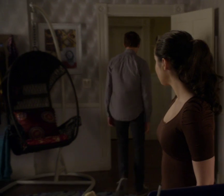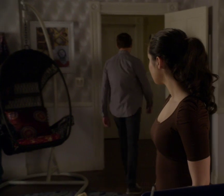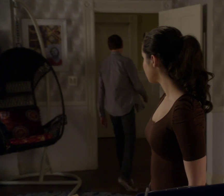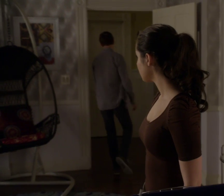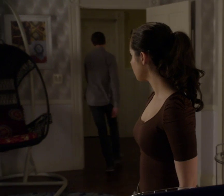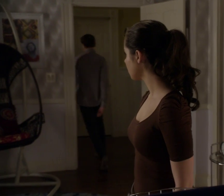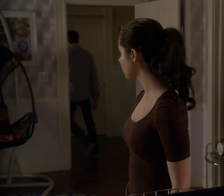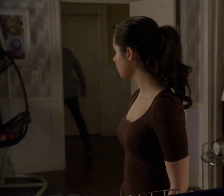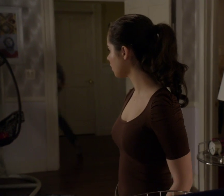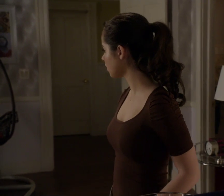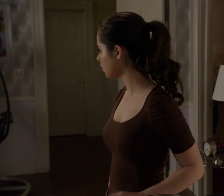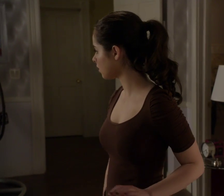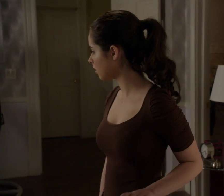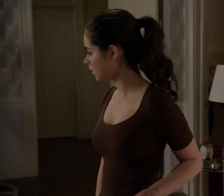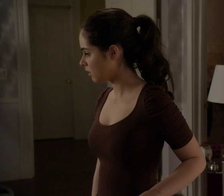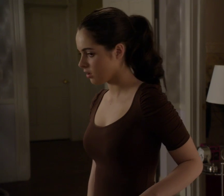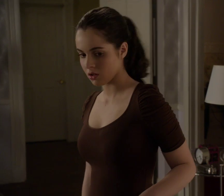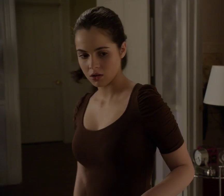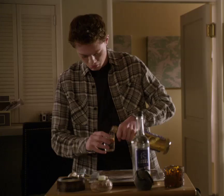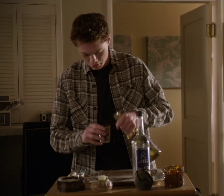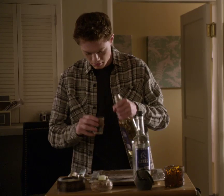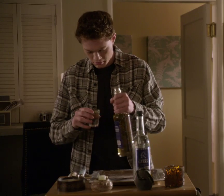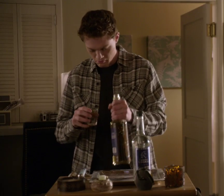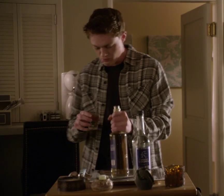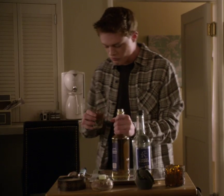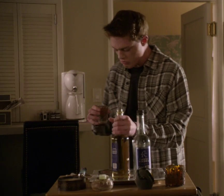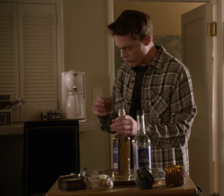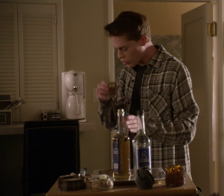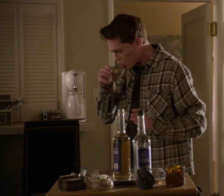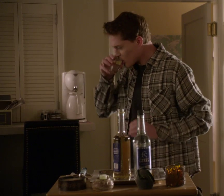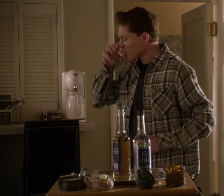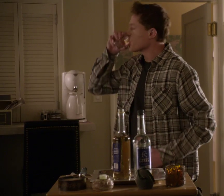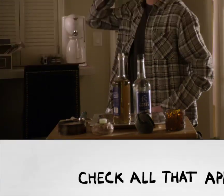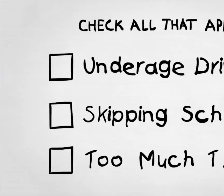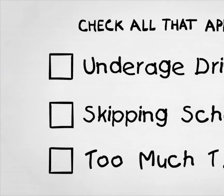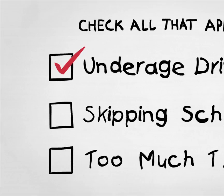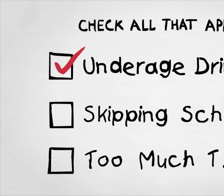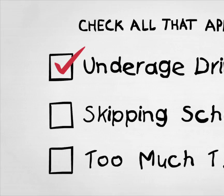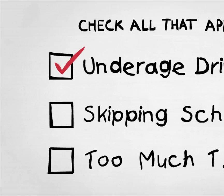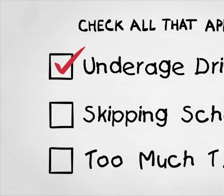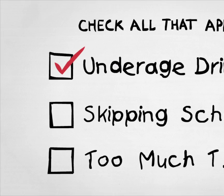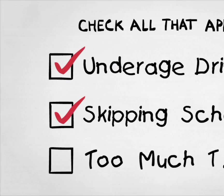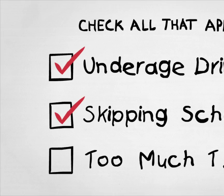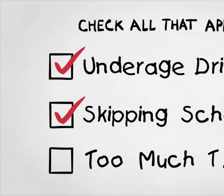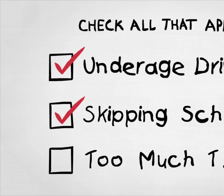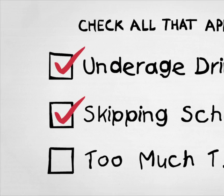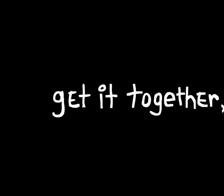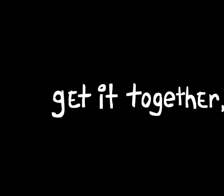top of the fugitive bio-dad drama, Bay was busy worrying about Emmett, who was spiraling out of control. Underage drinking, skipping school.